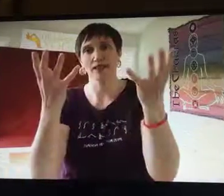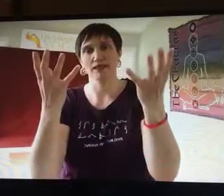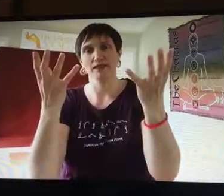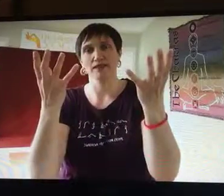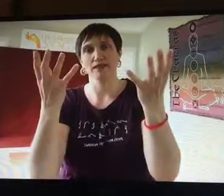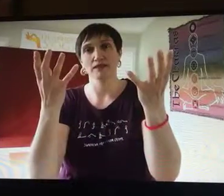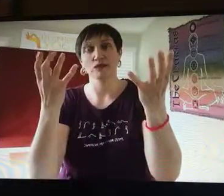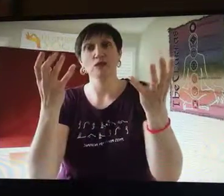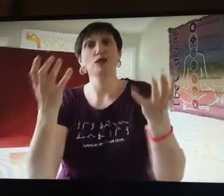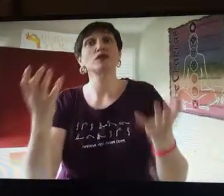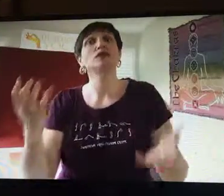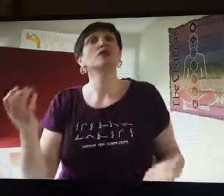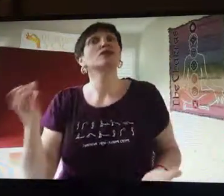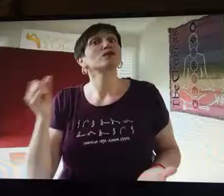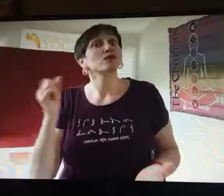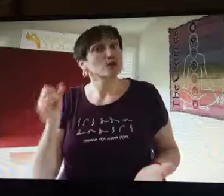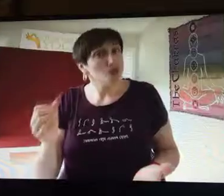It's beautiful.